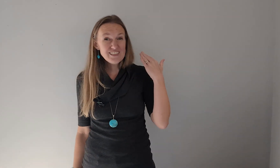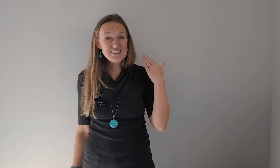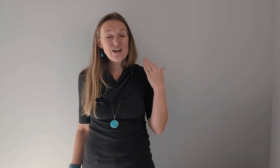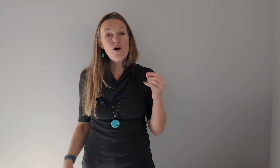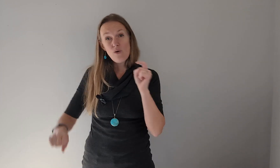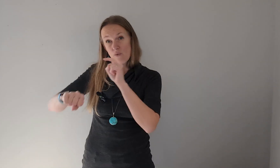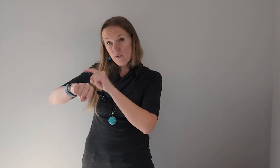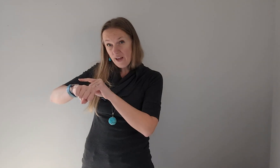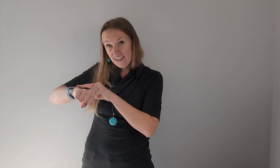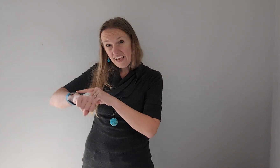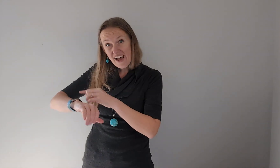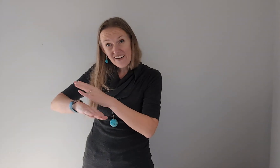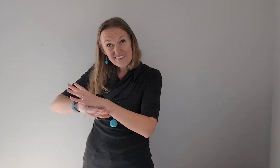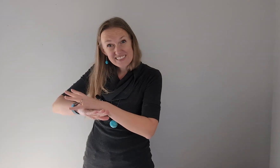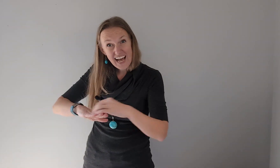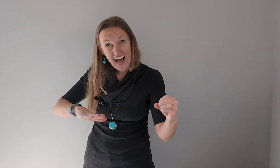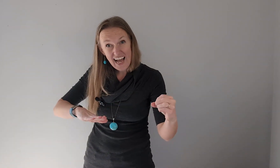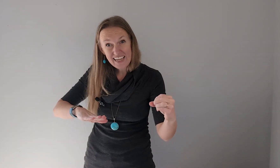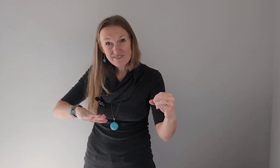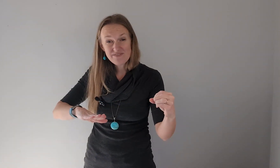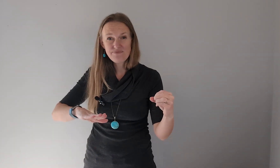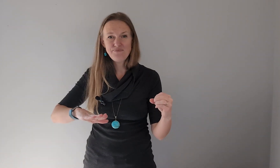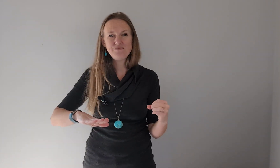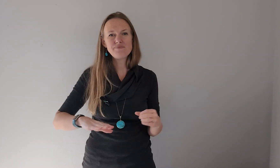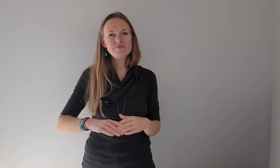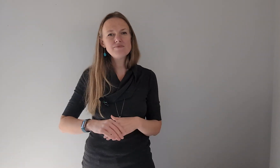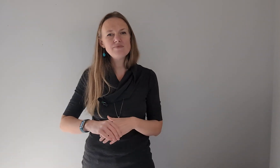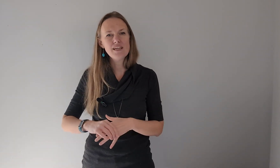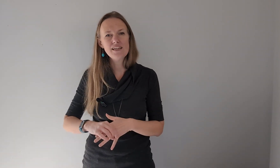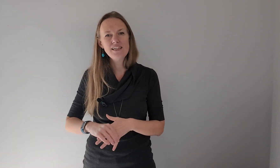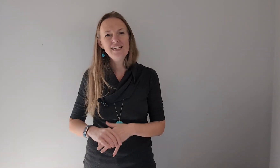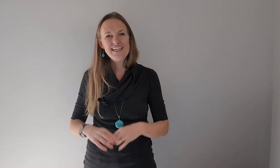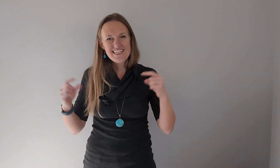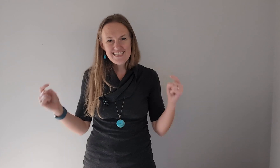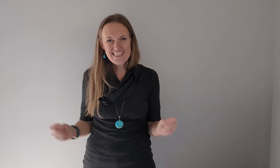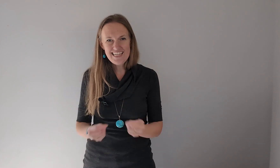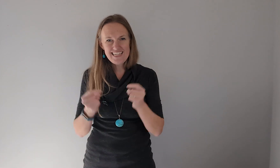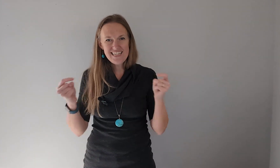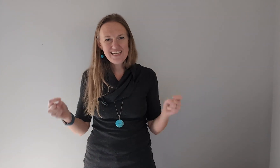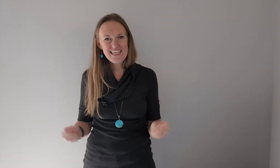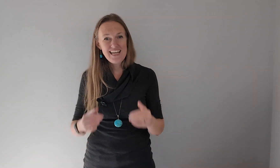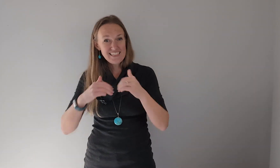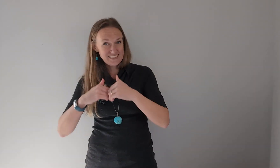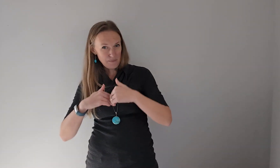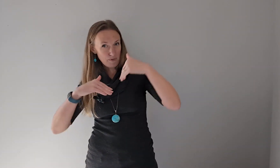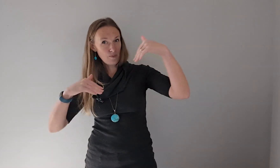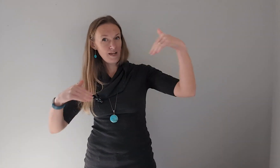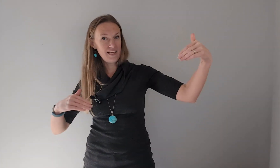was running out of time. Okay. Sin